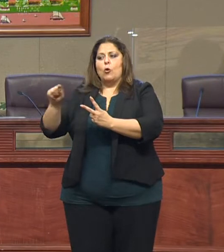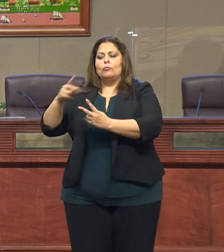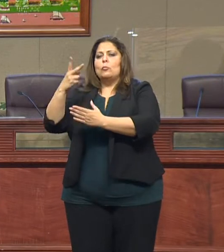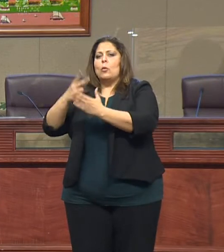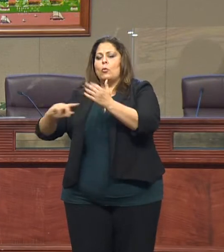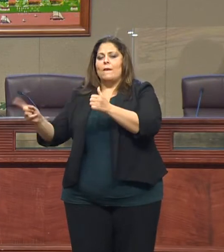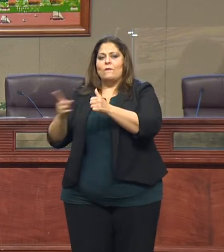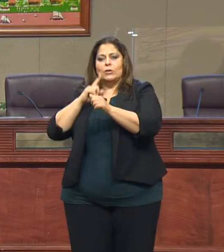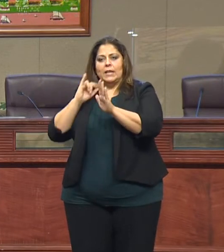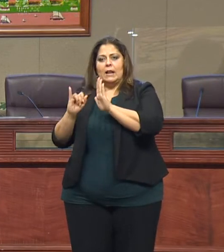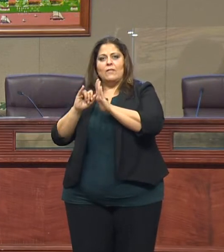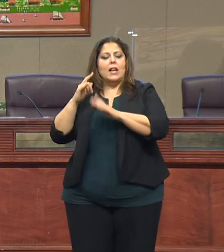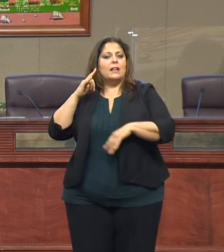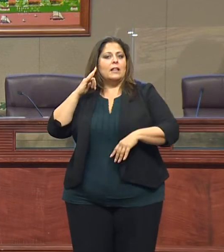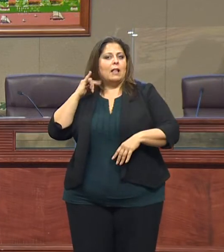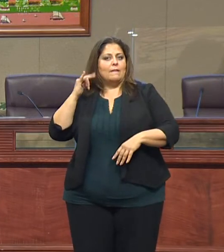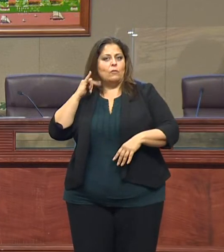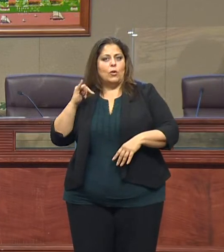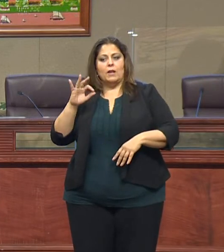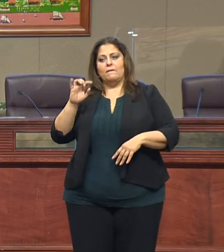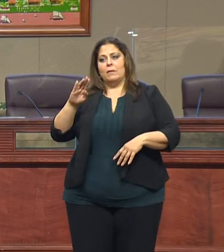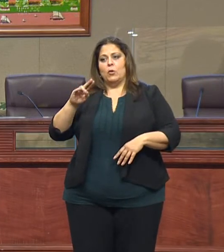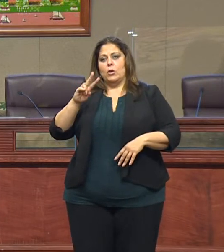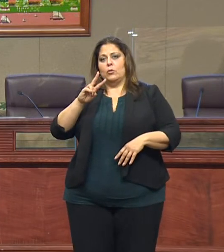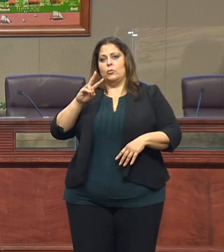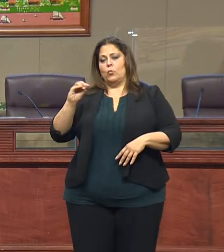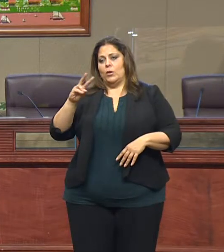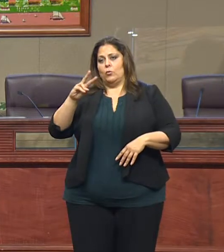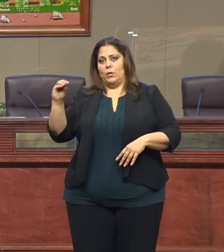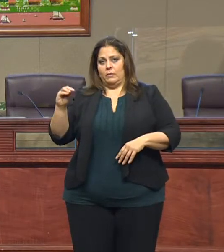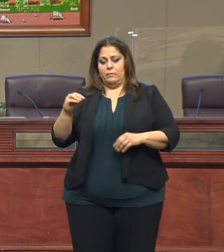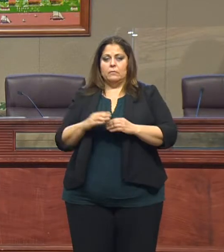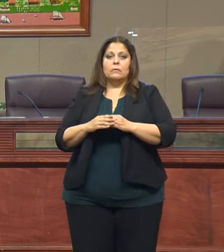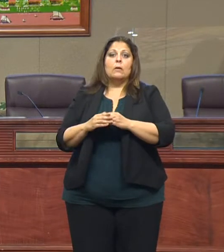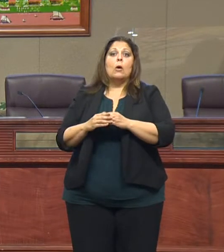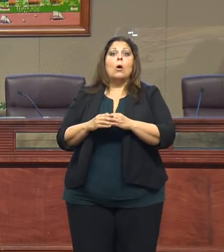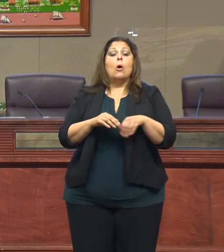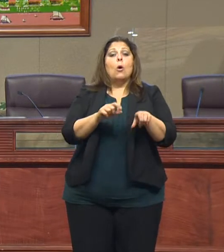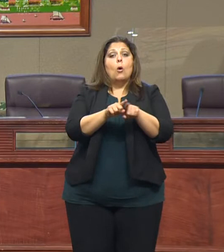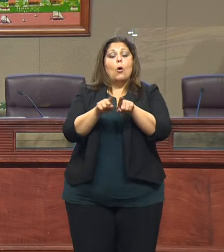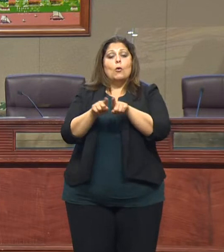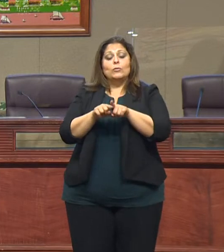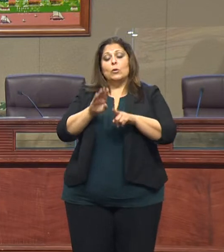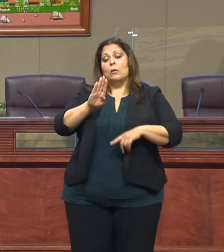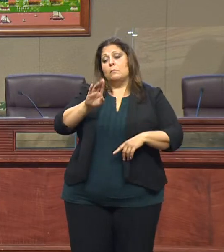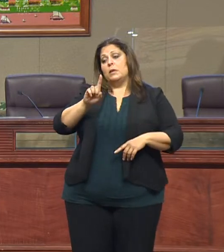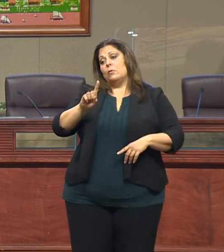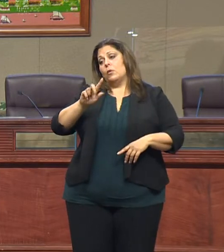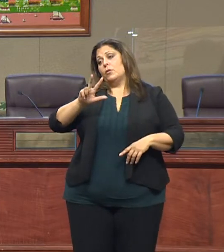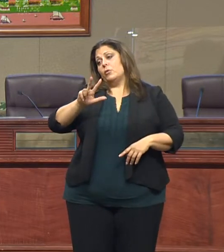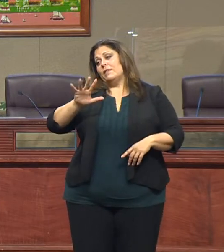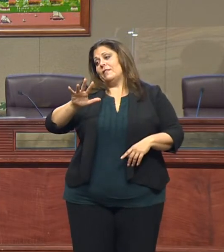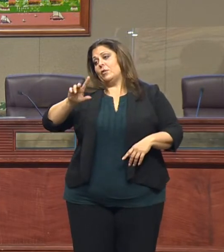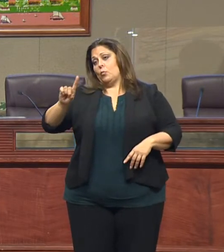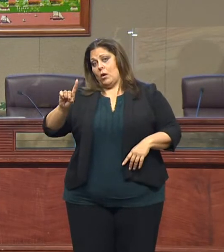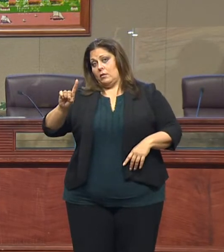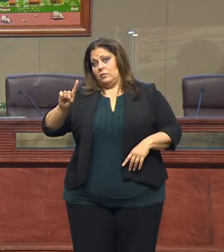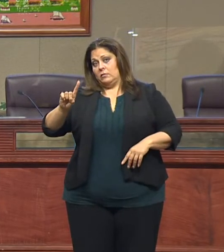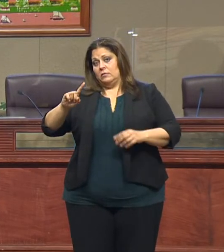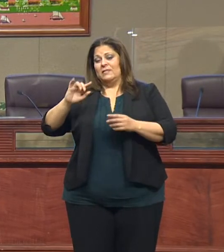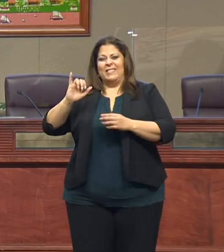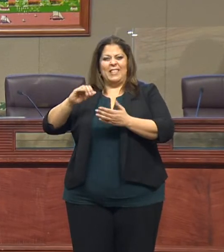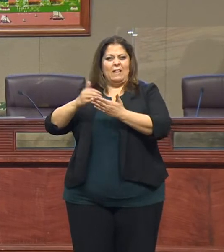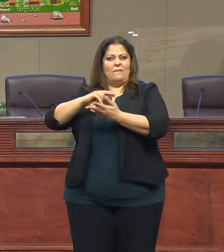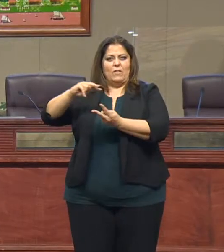in California in February 2020, and then also 2 of the B1351